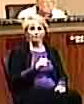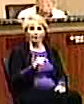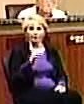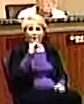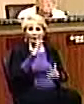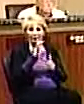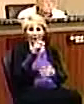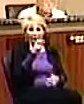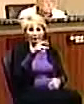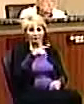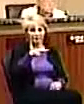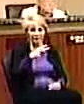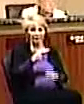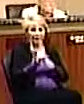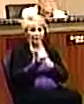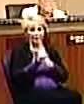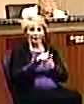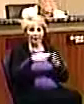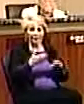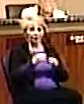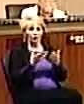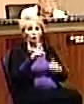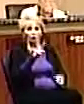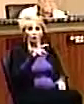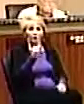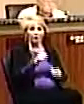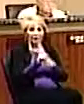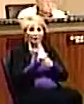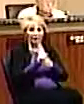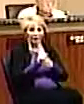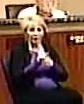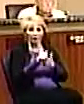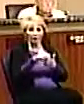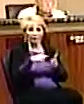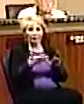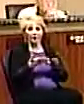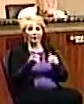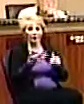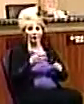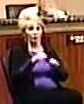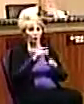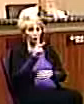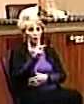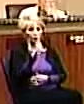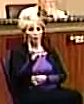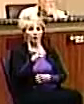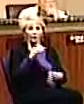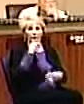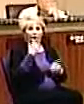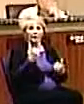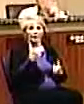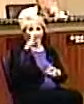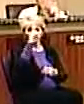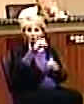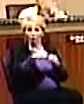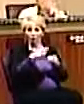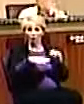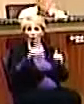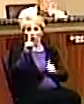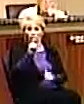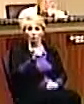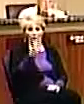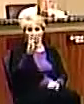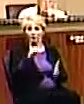Whereas cancer is the second leading cause of death in the United States and the leading cause of death in North Carolina. And whereas it is estimated that more than